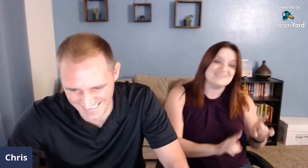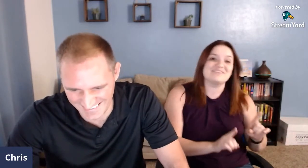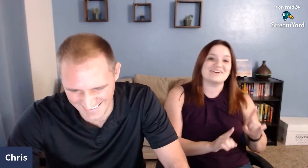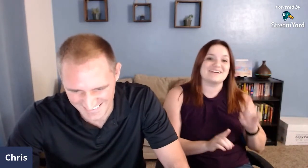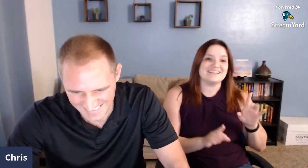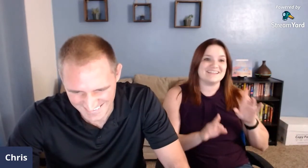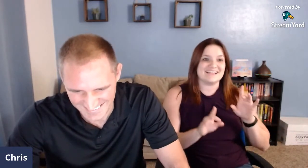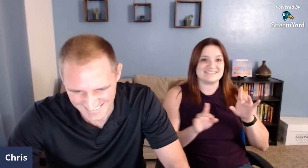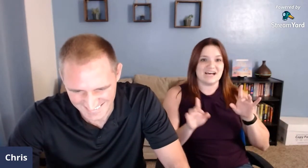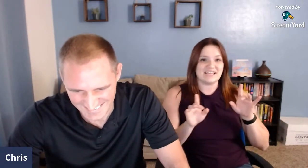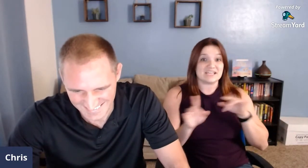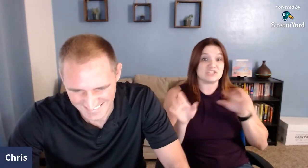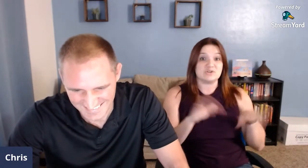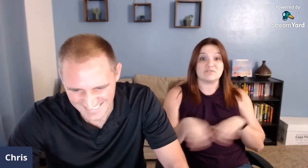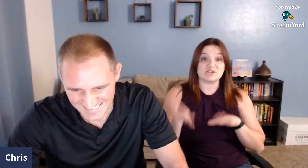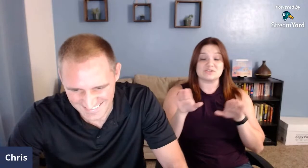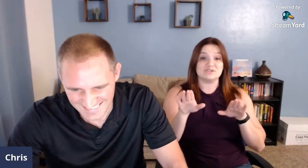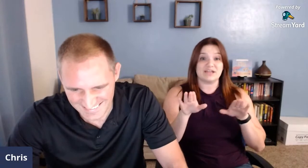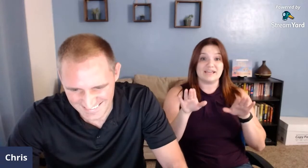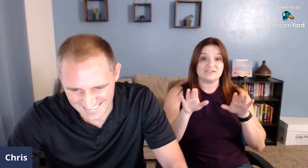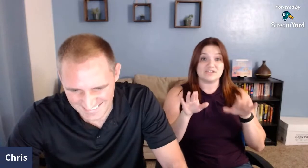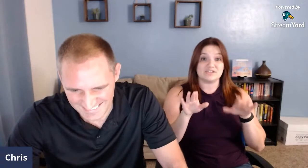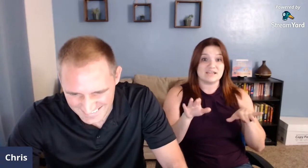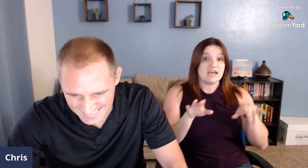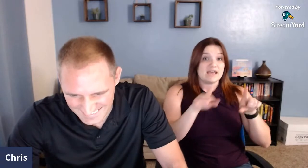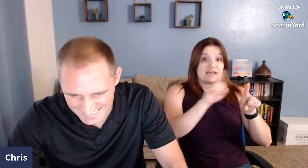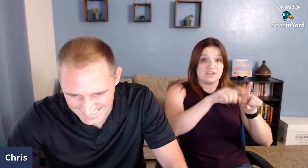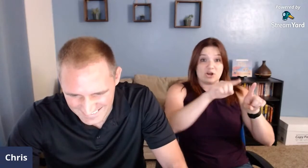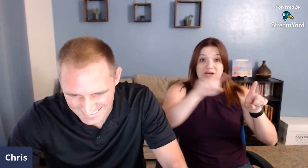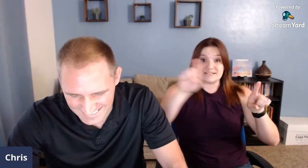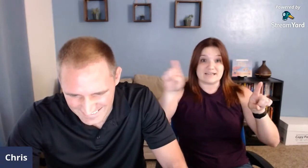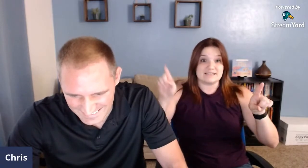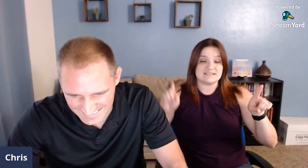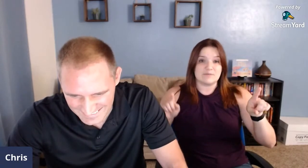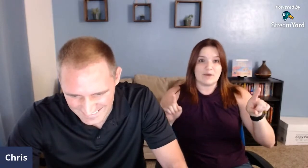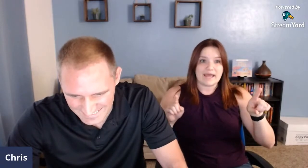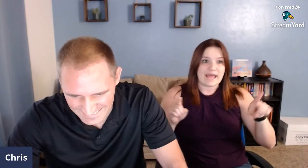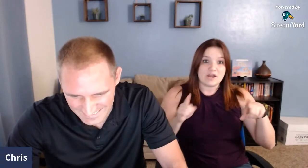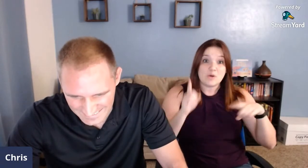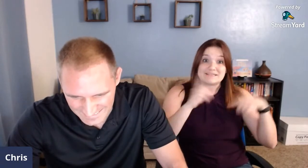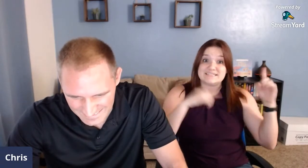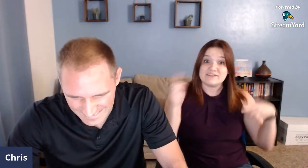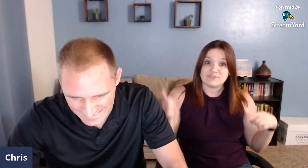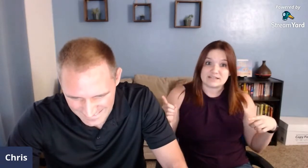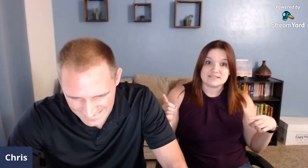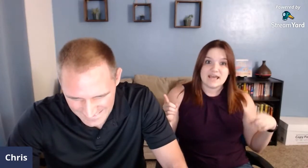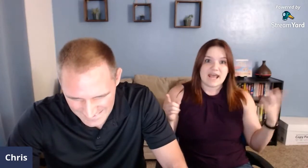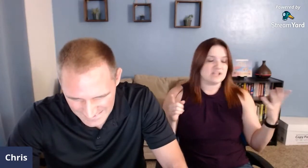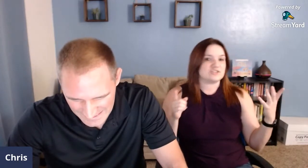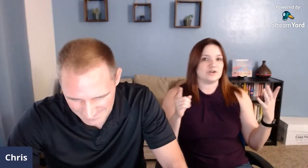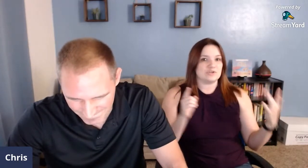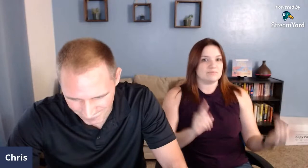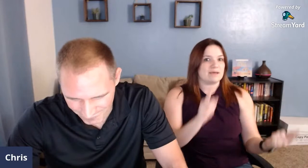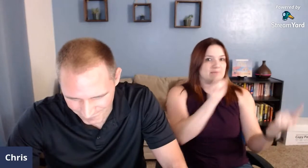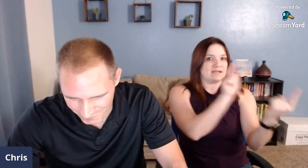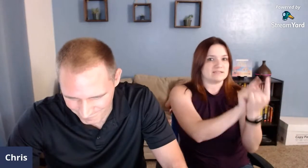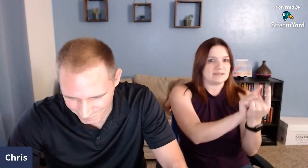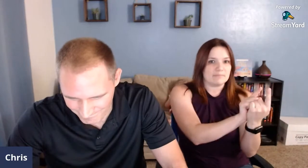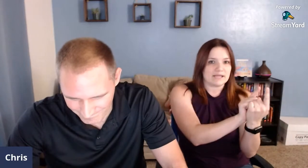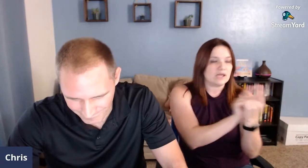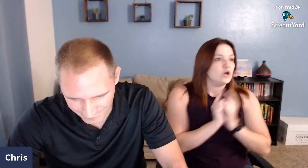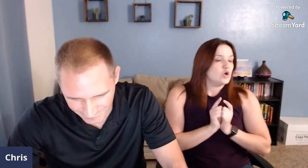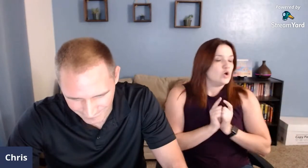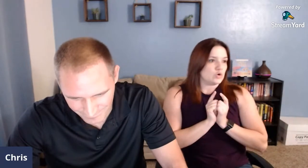same. So it's not like it's universal, like just they're all going to sign the same way. No, it's different. And so you might